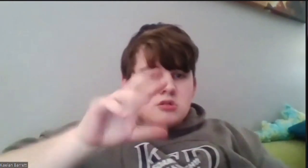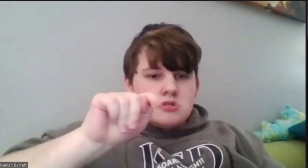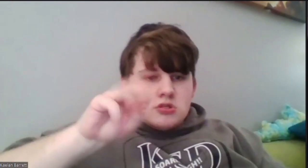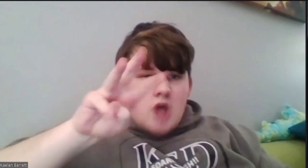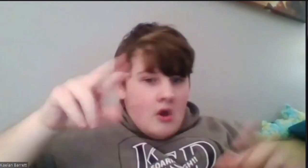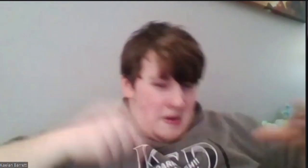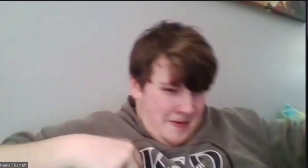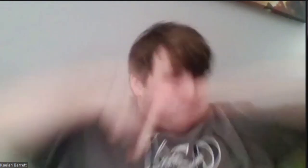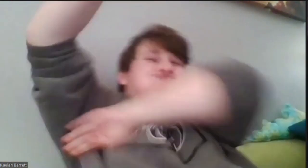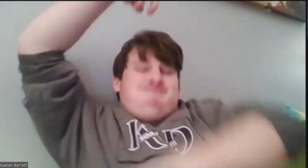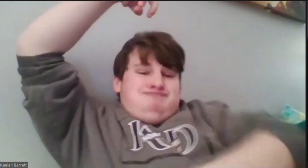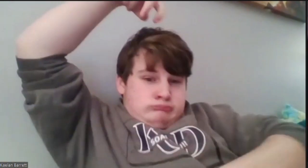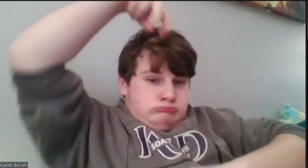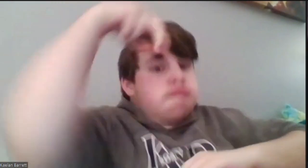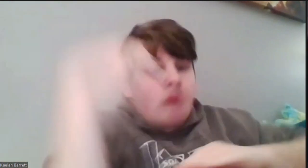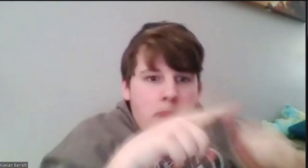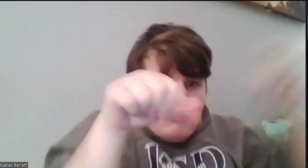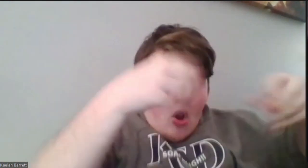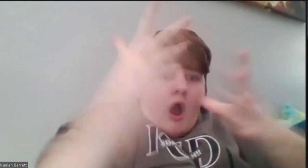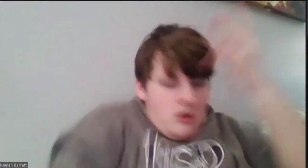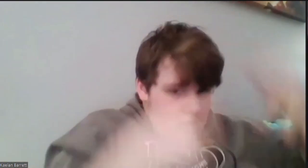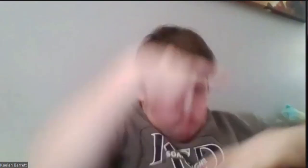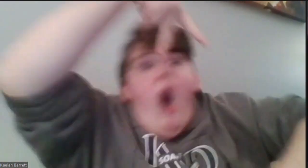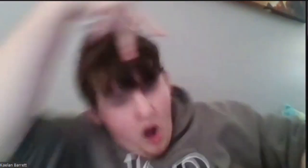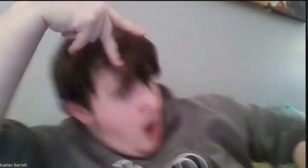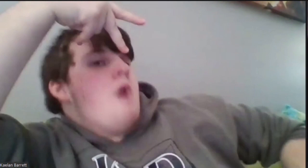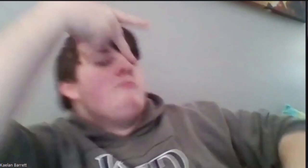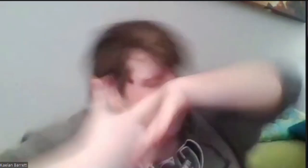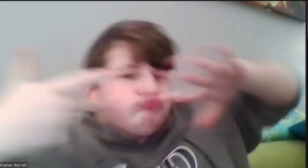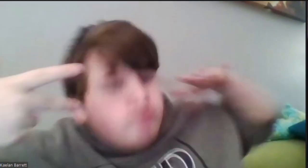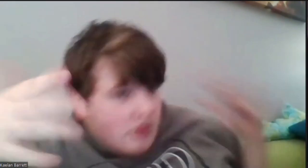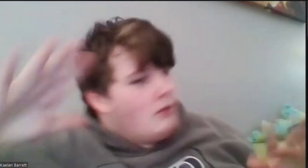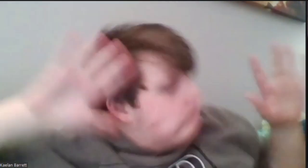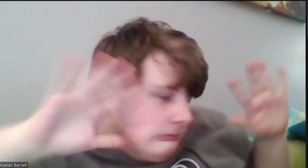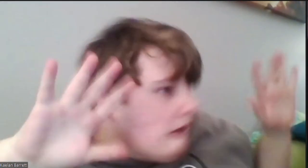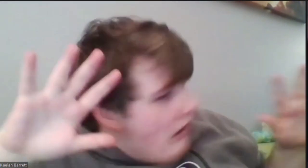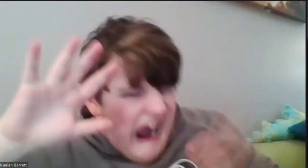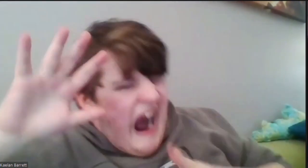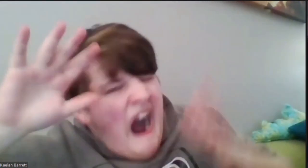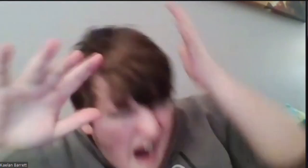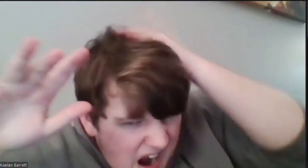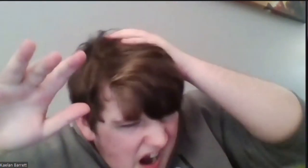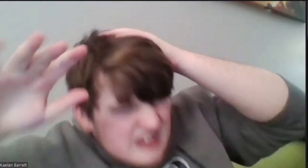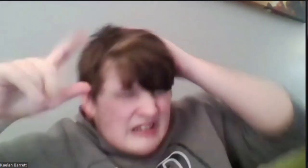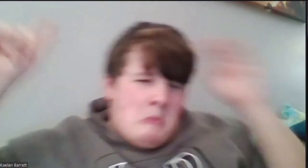finally broke through the snow. He was able to get out. Luckily, he didn't fall back in.